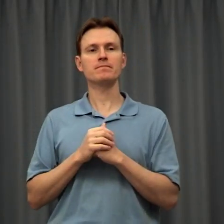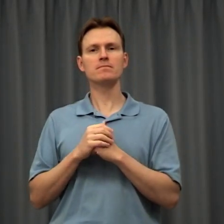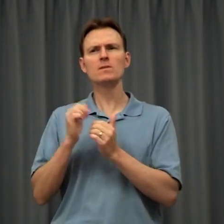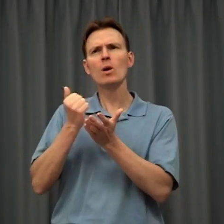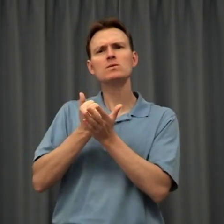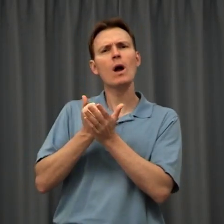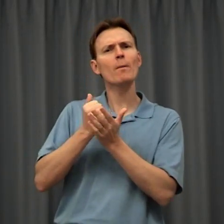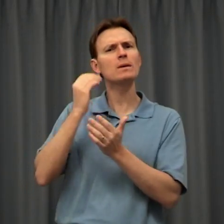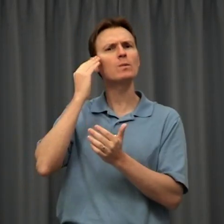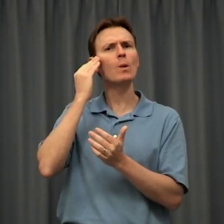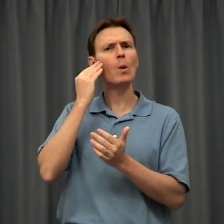and seeing what they did.